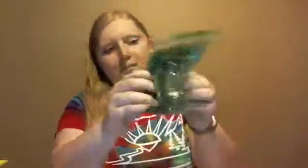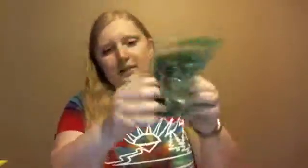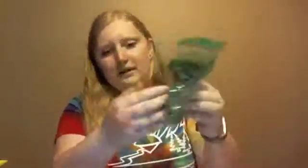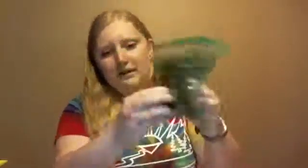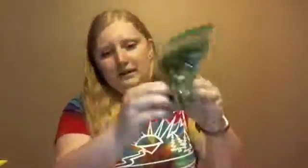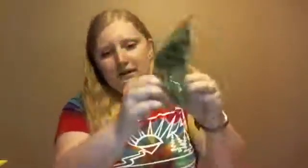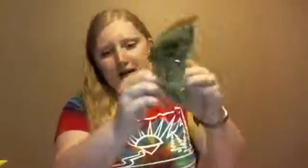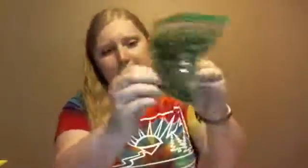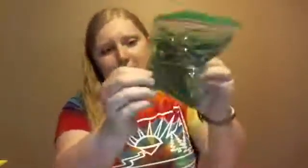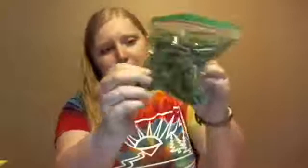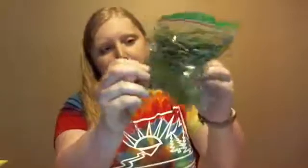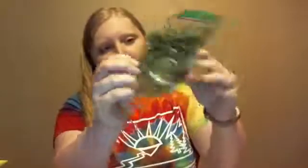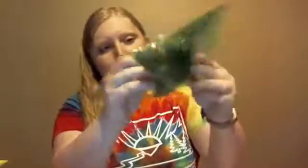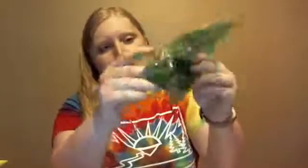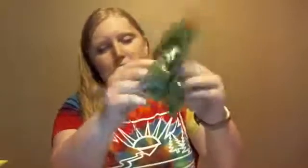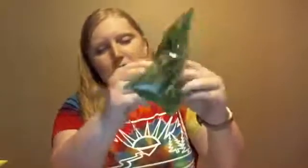It sticks together pretty well.